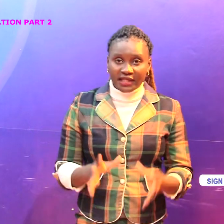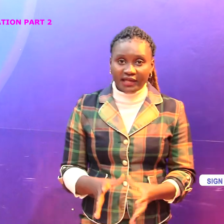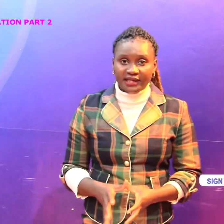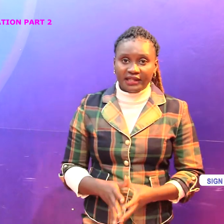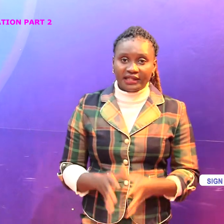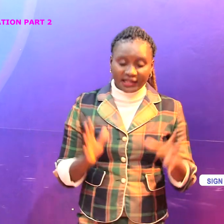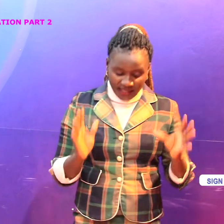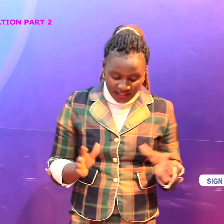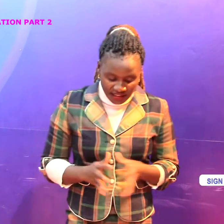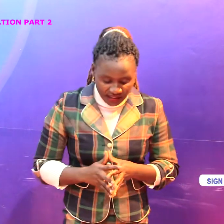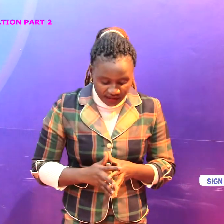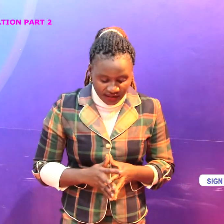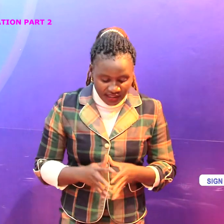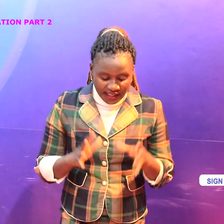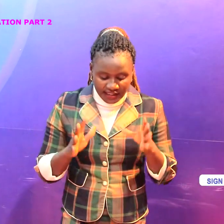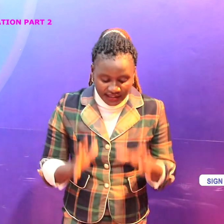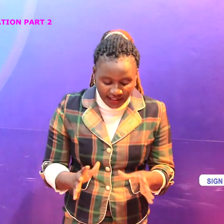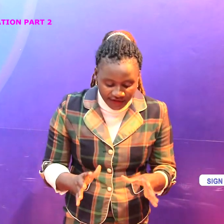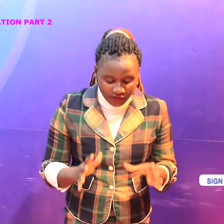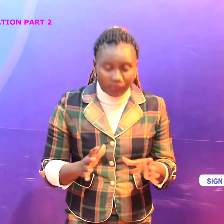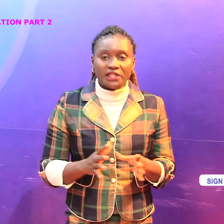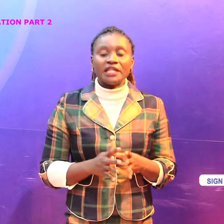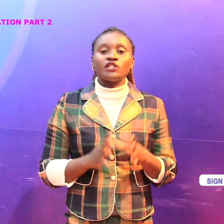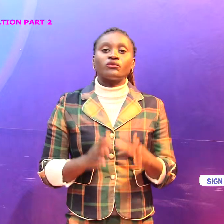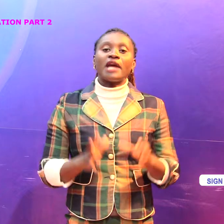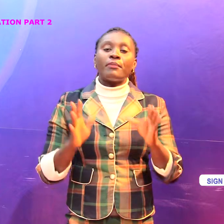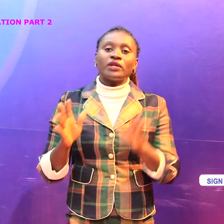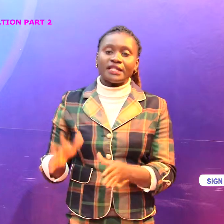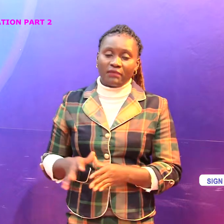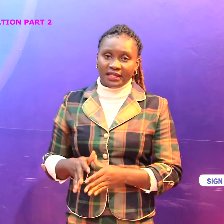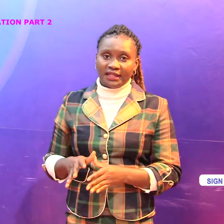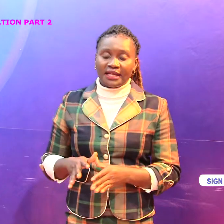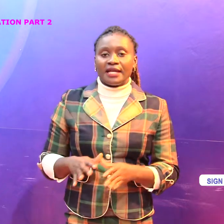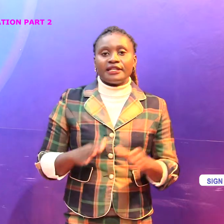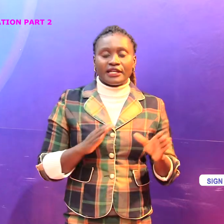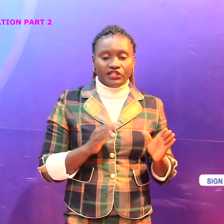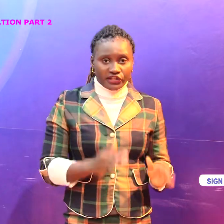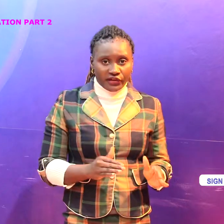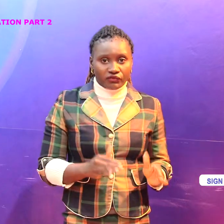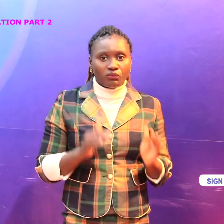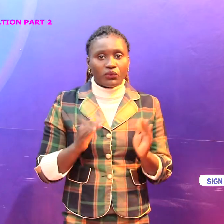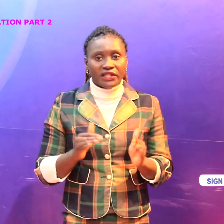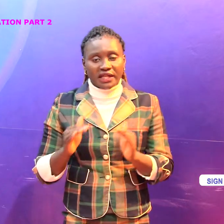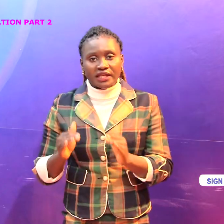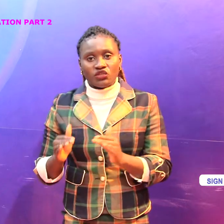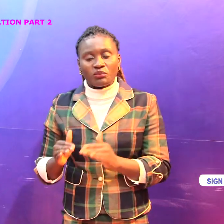next sentence in signed English is the chief pretended to be a policeman. The chief pretended to be